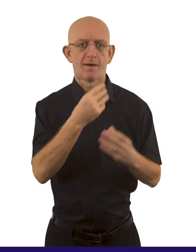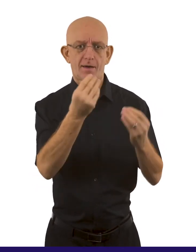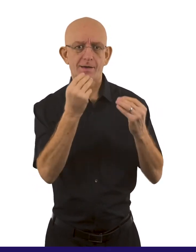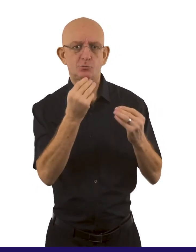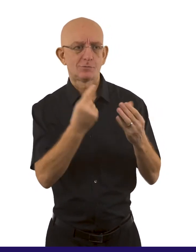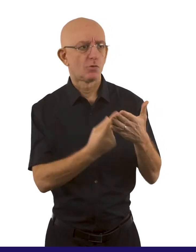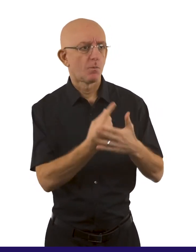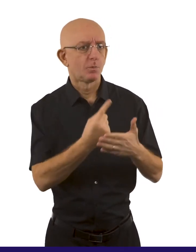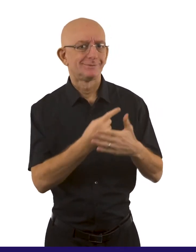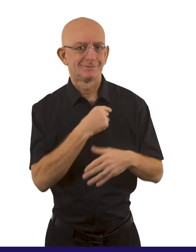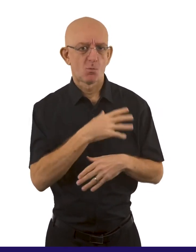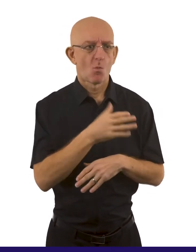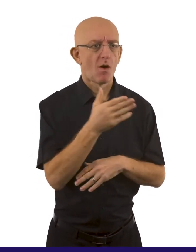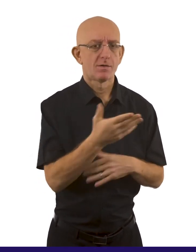educational opportunities,